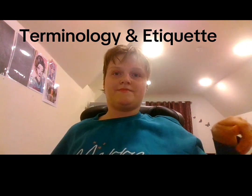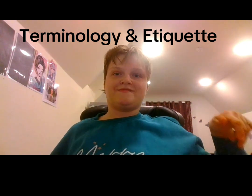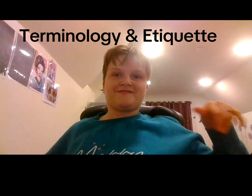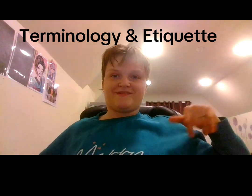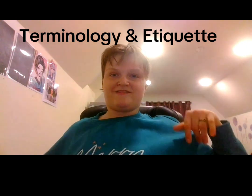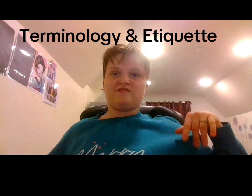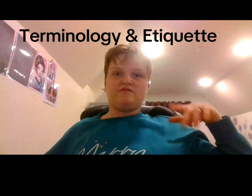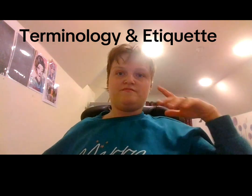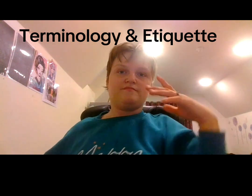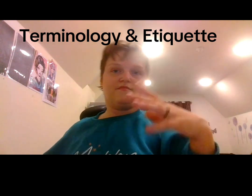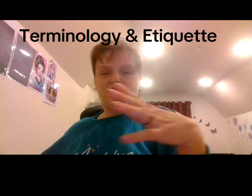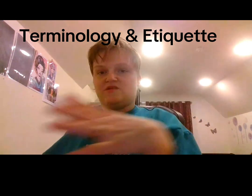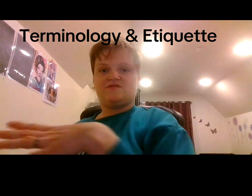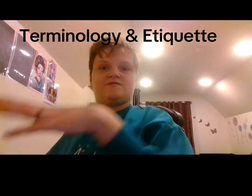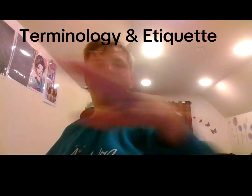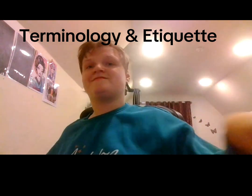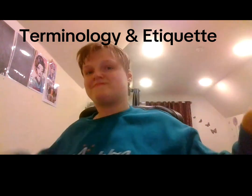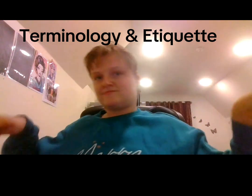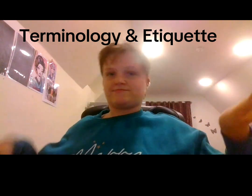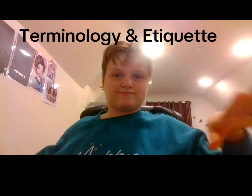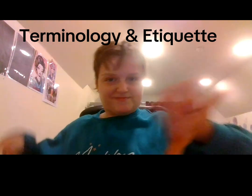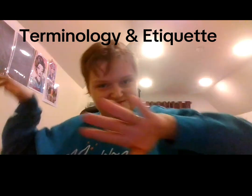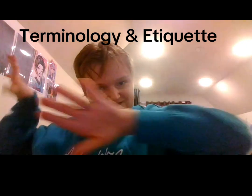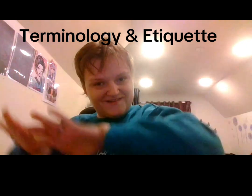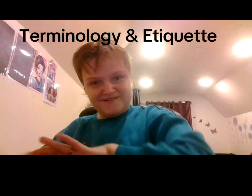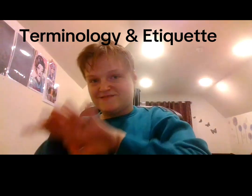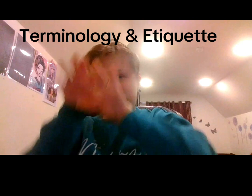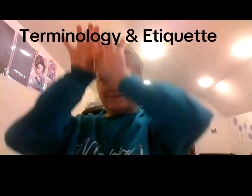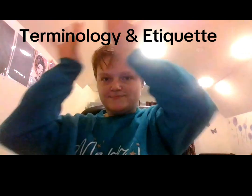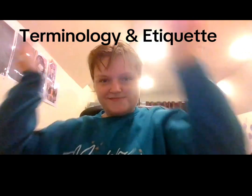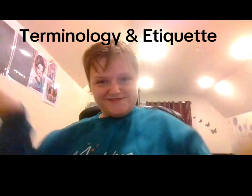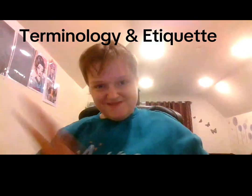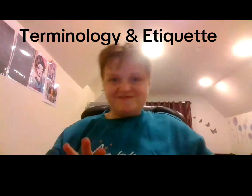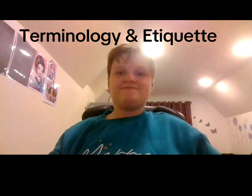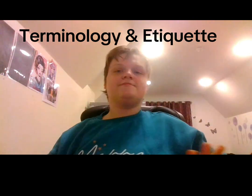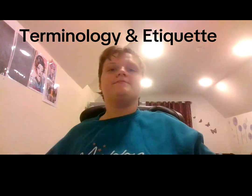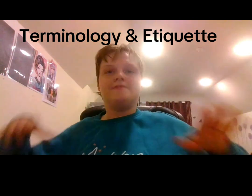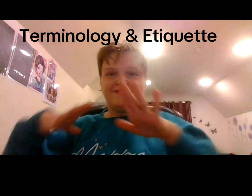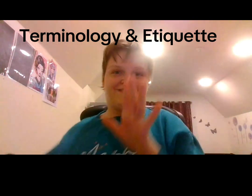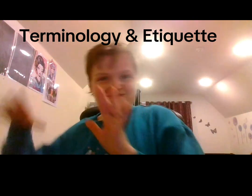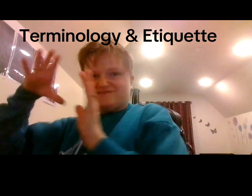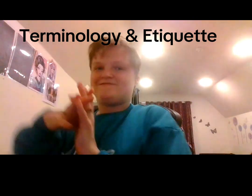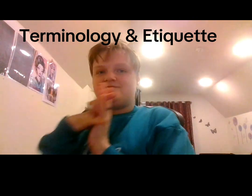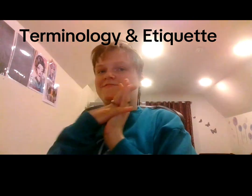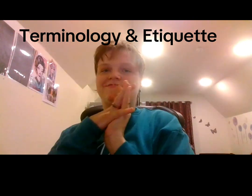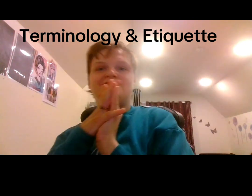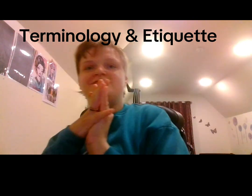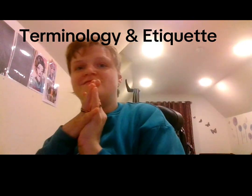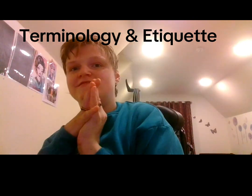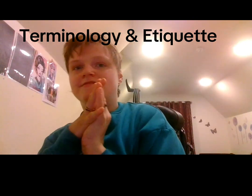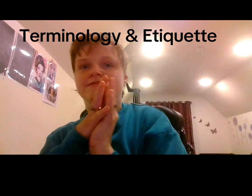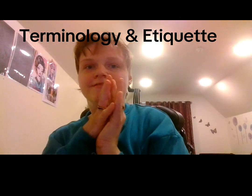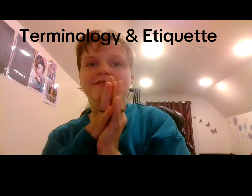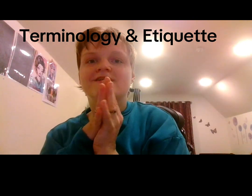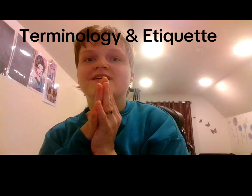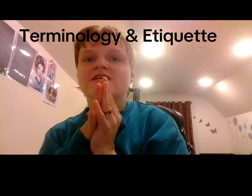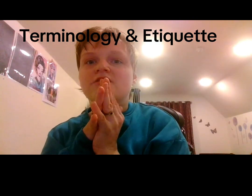diversity and foster inclusivity. Thank you for watching this video, and we